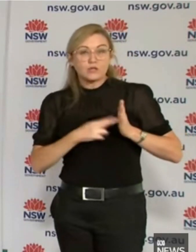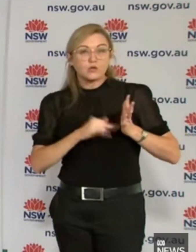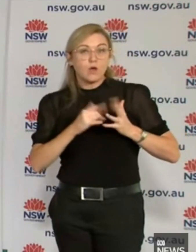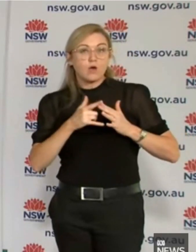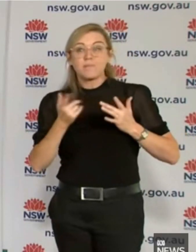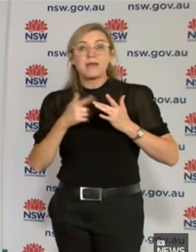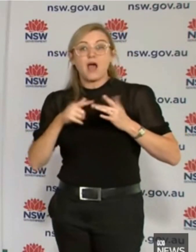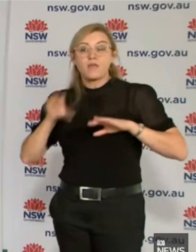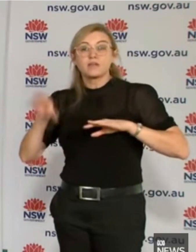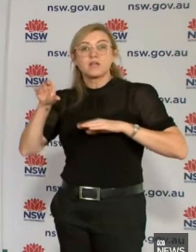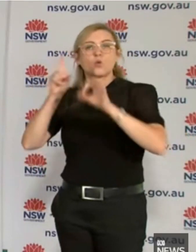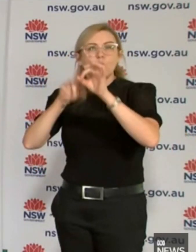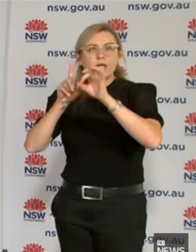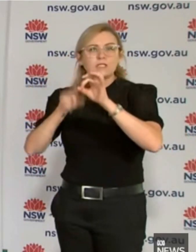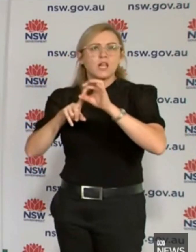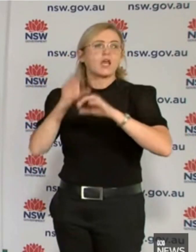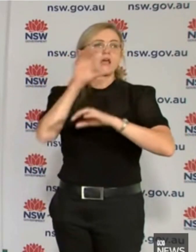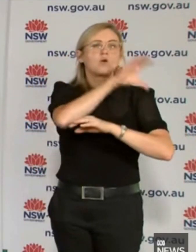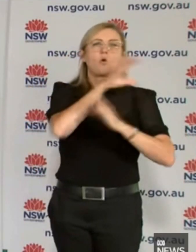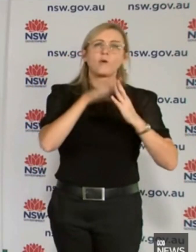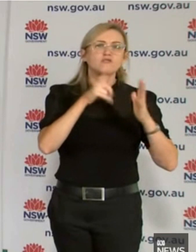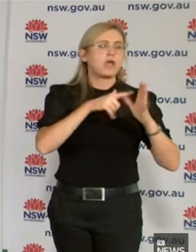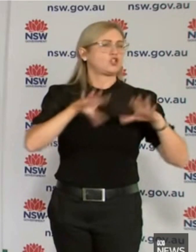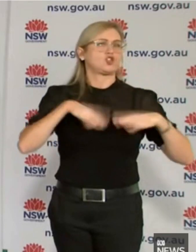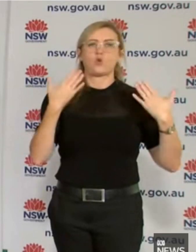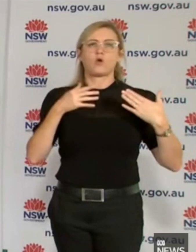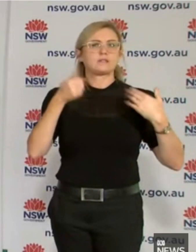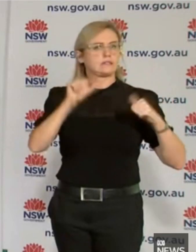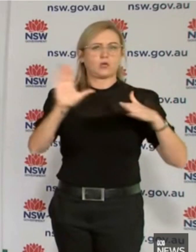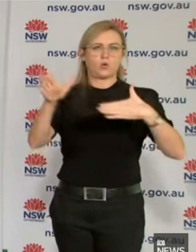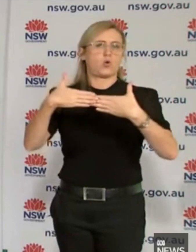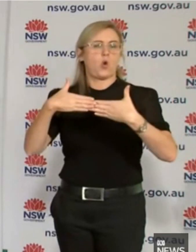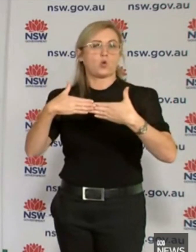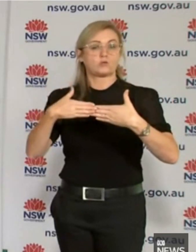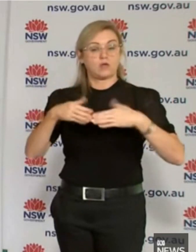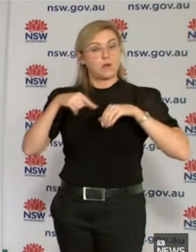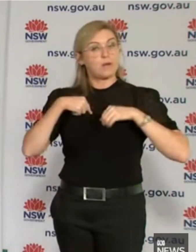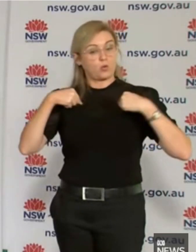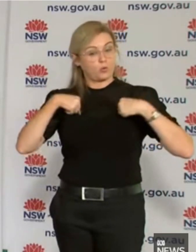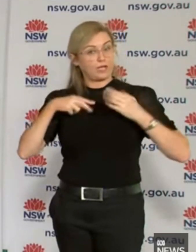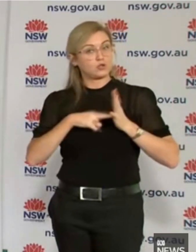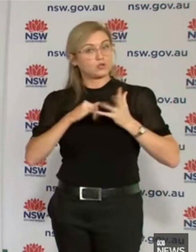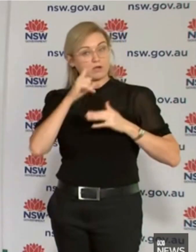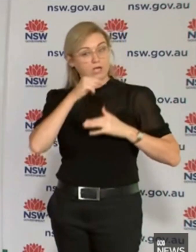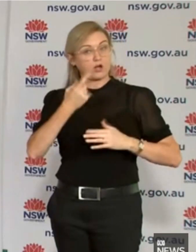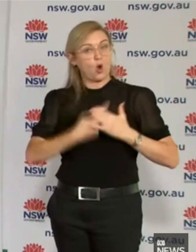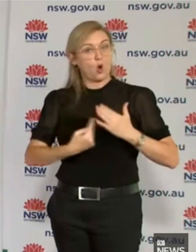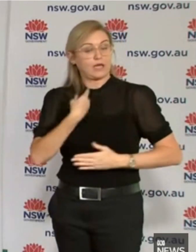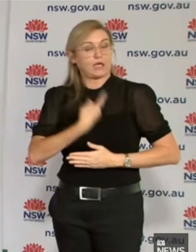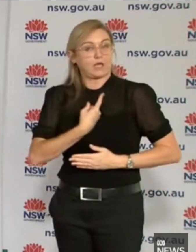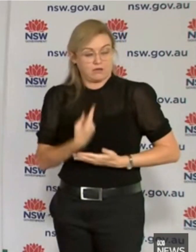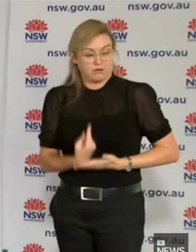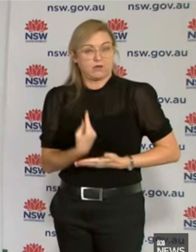And could that mean that we could all be flying overseas within a few weeks? I think the way the New